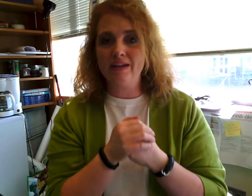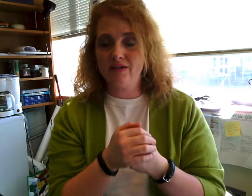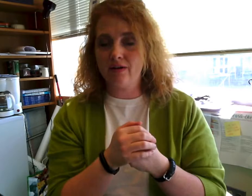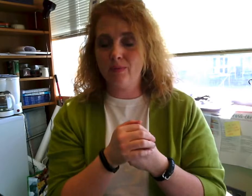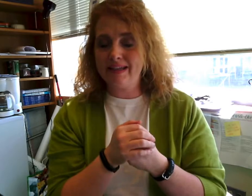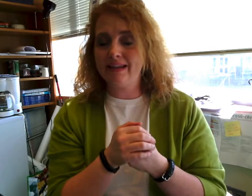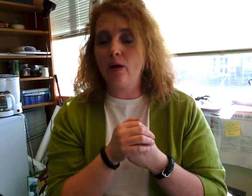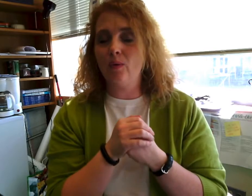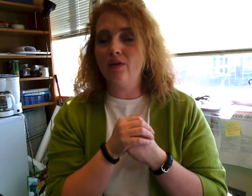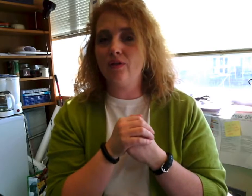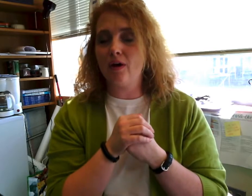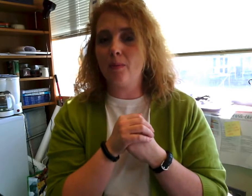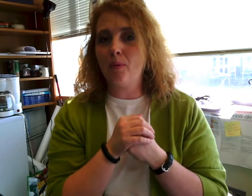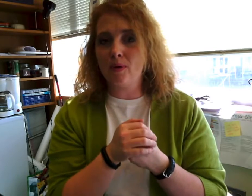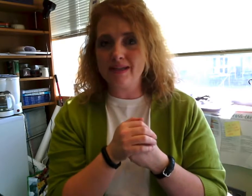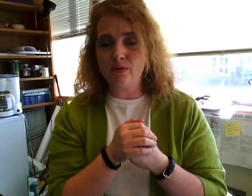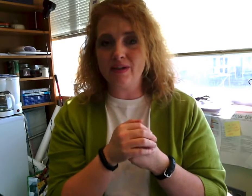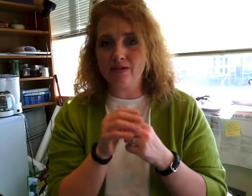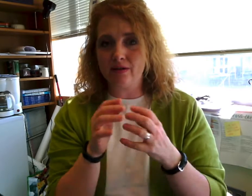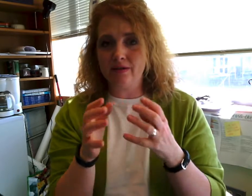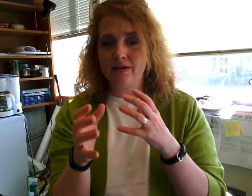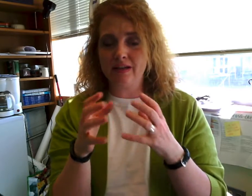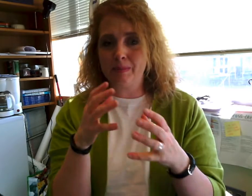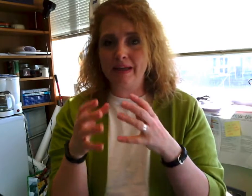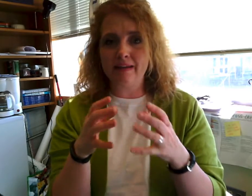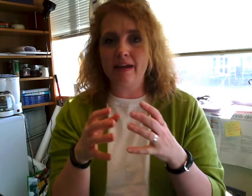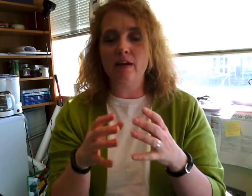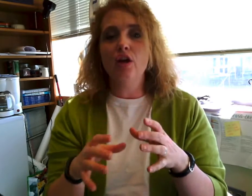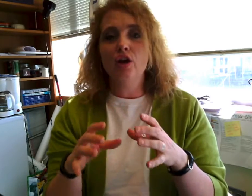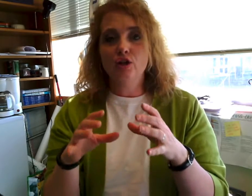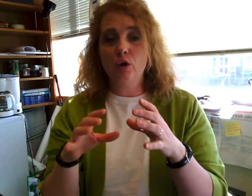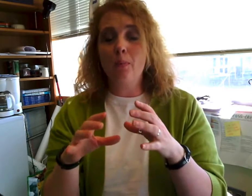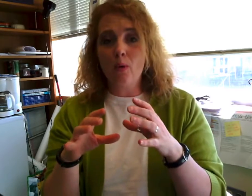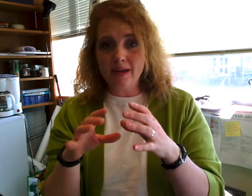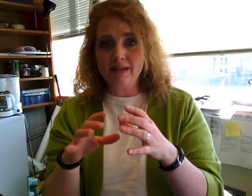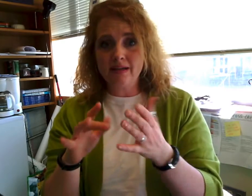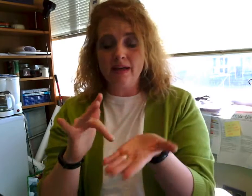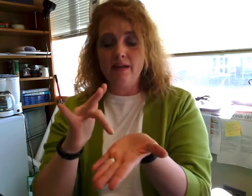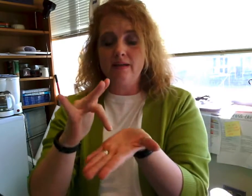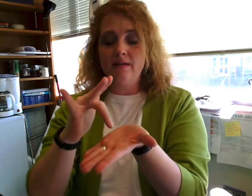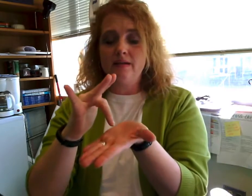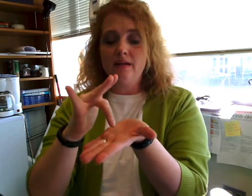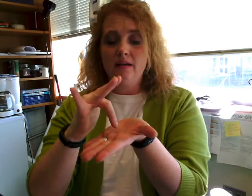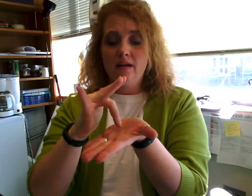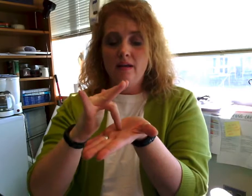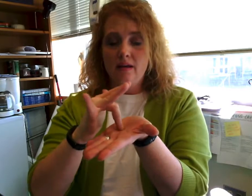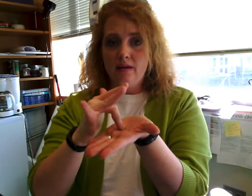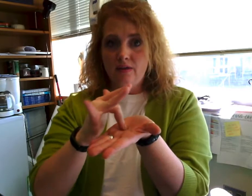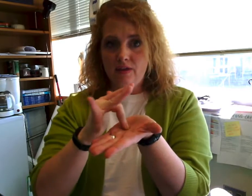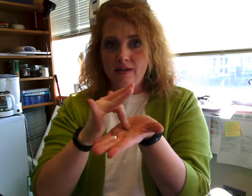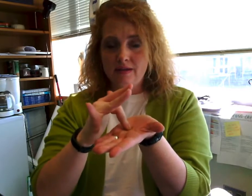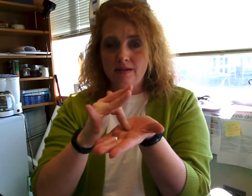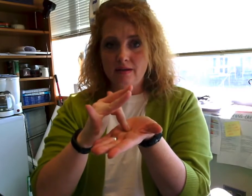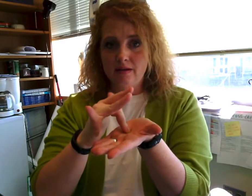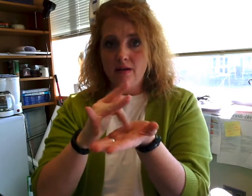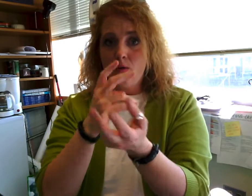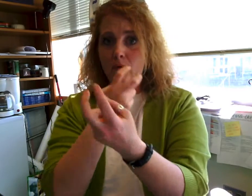We did that with poison. We started explaining that. So poison is this